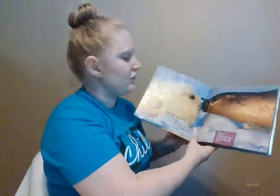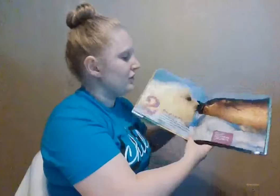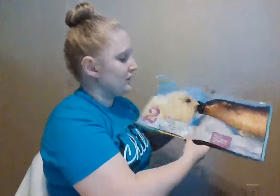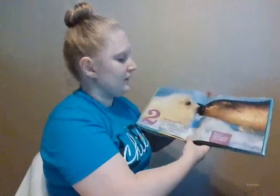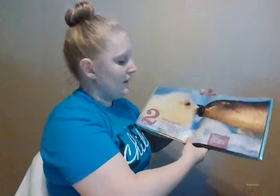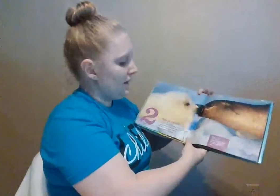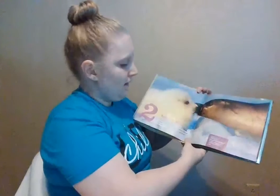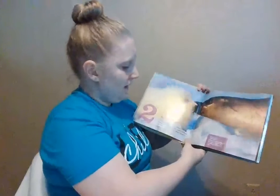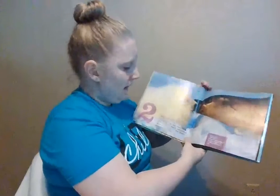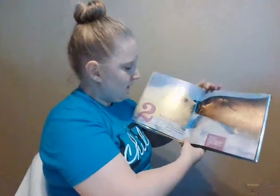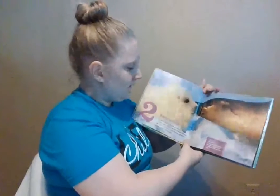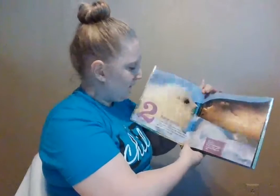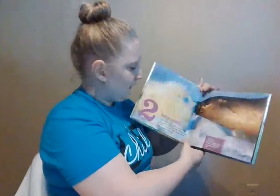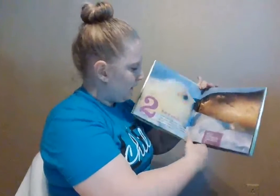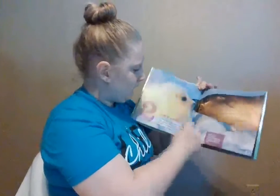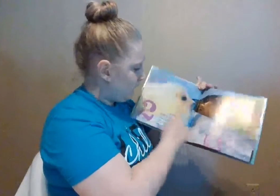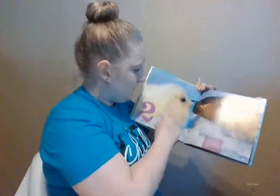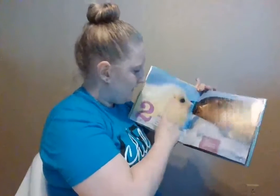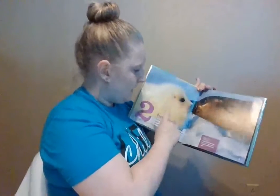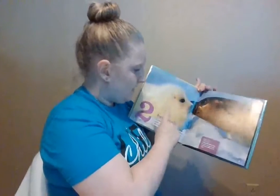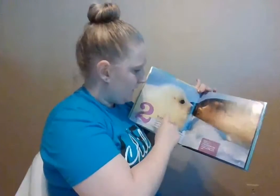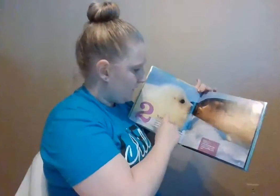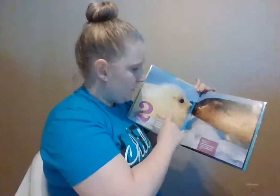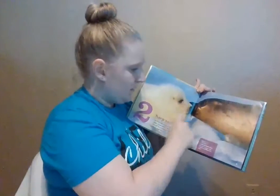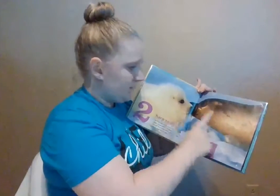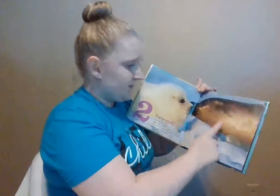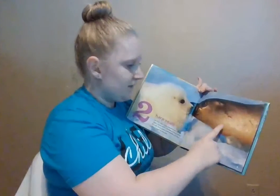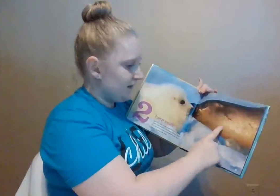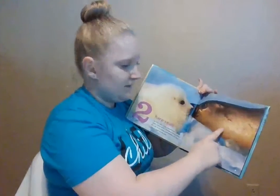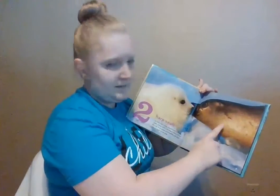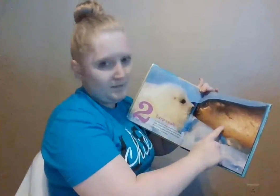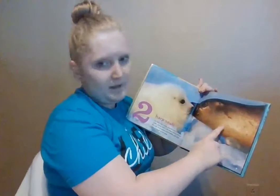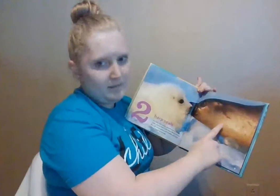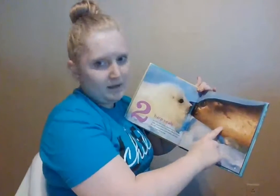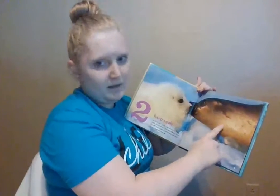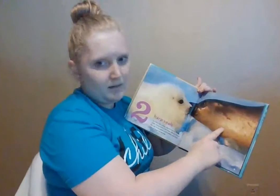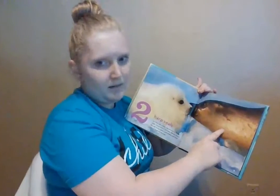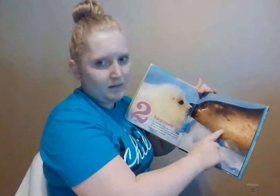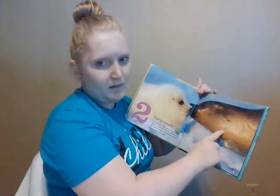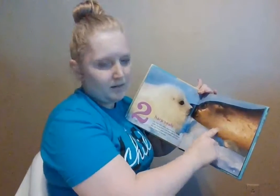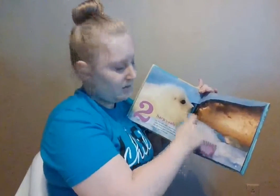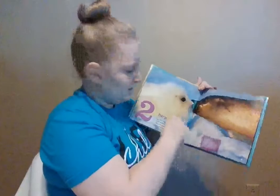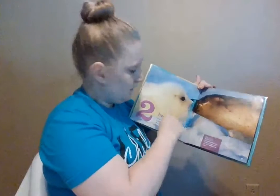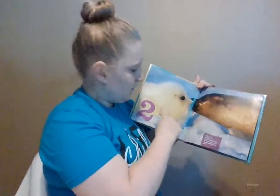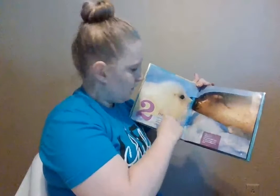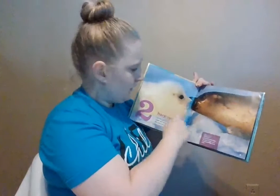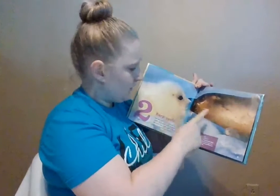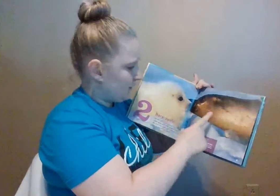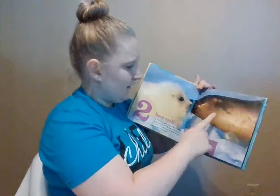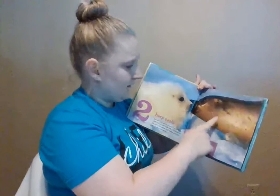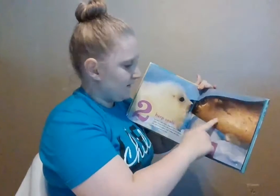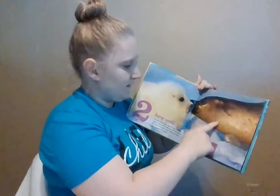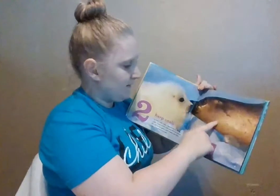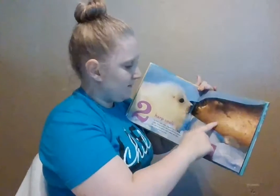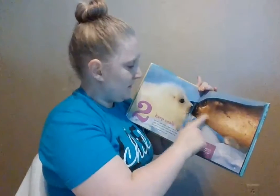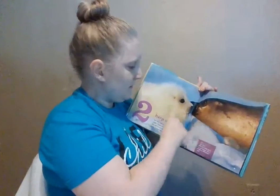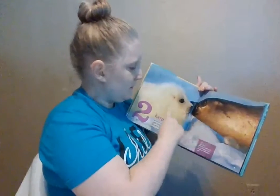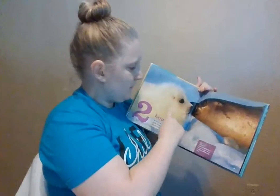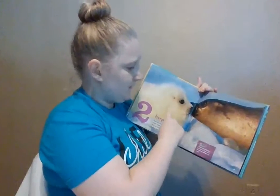choose? Is this the baby or is this the baby? Which is this the mama or is this